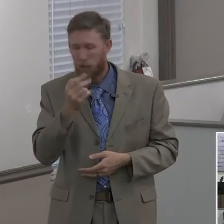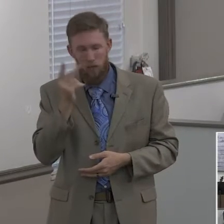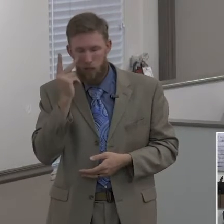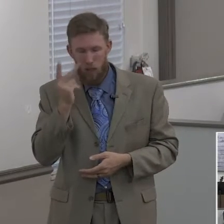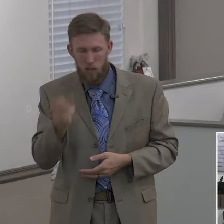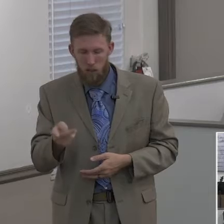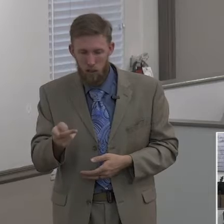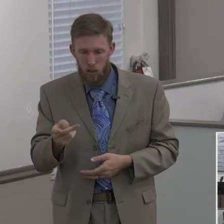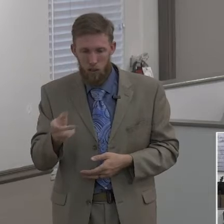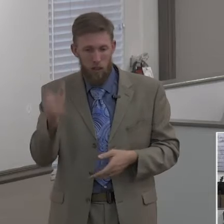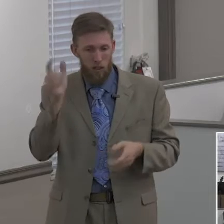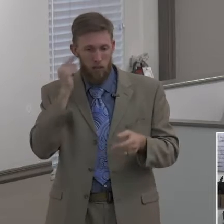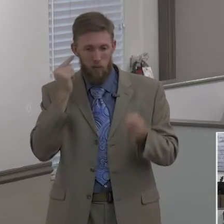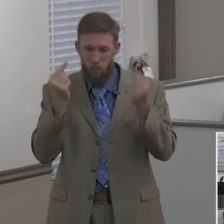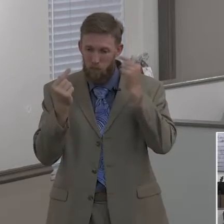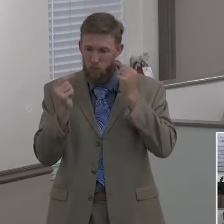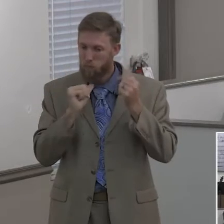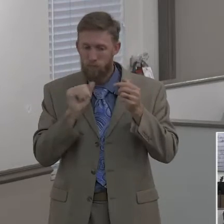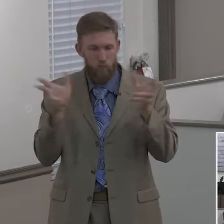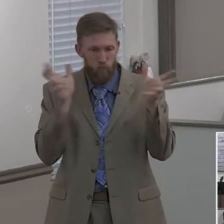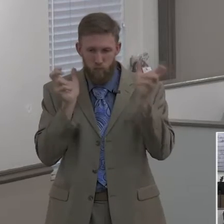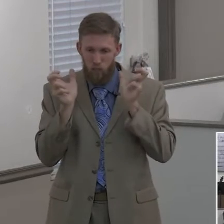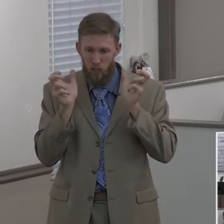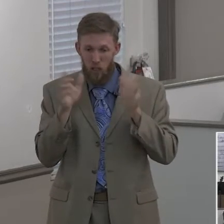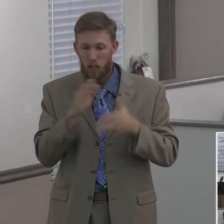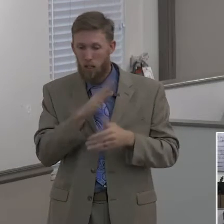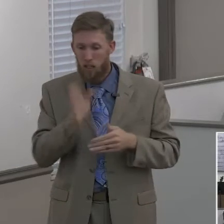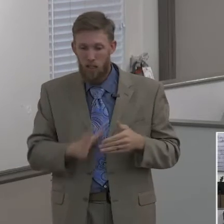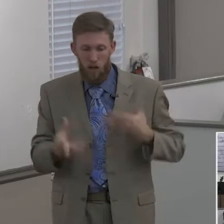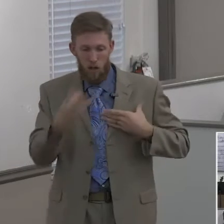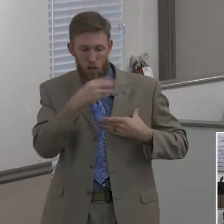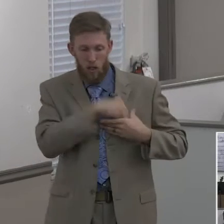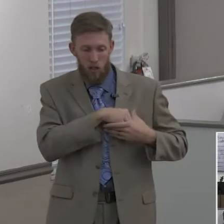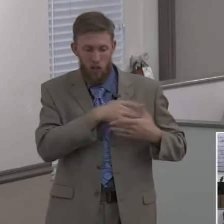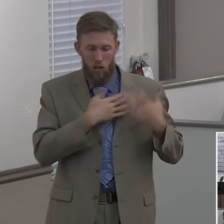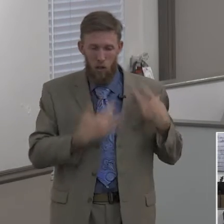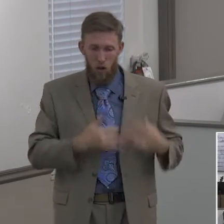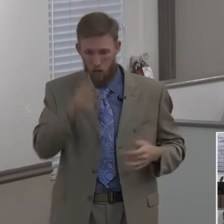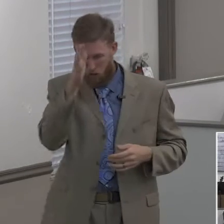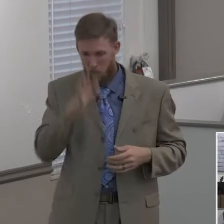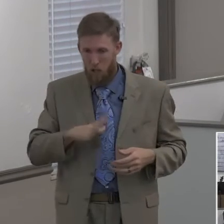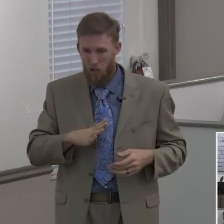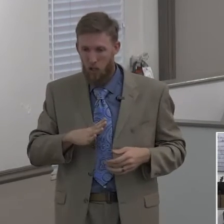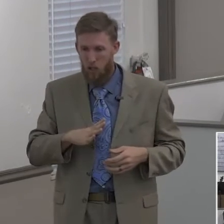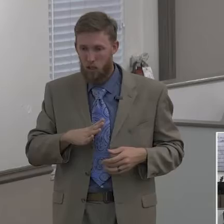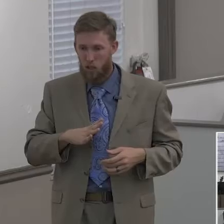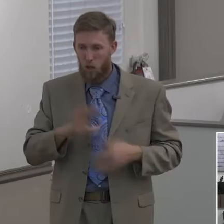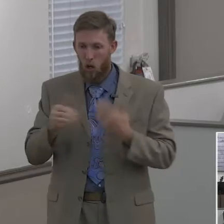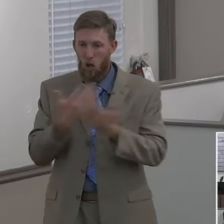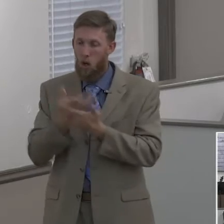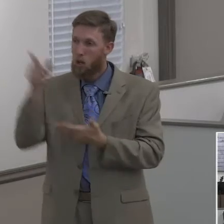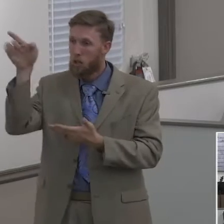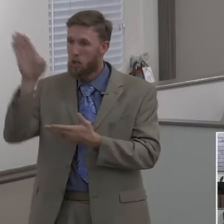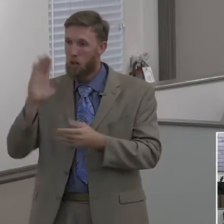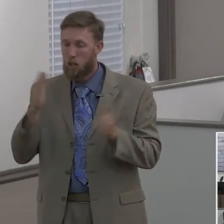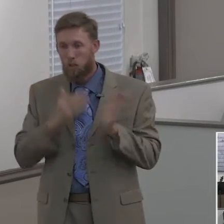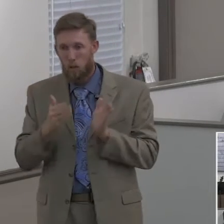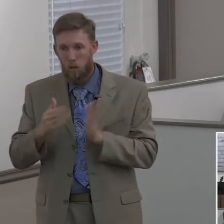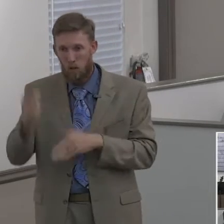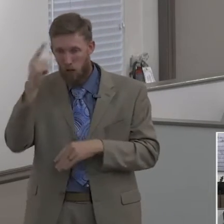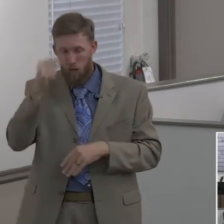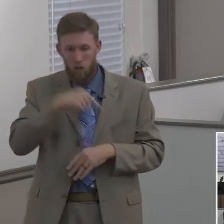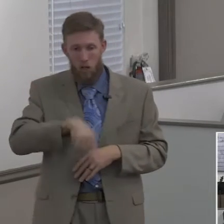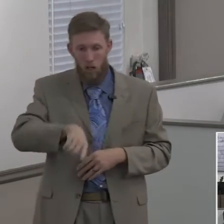nor ear heard, neither hath entered into the heart of man the things which God hath prepared for them that love Him.